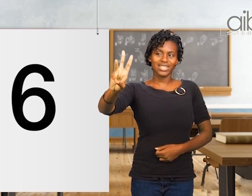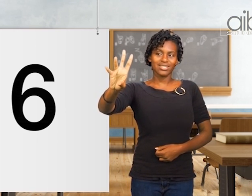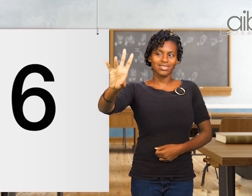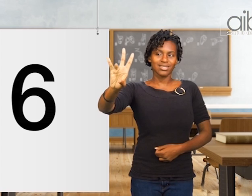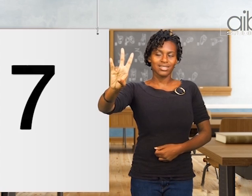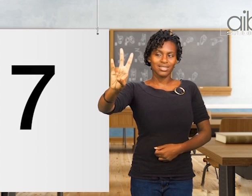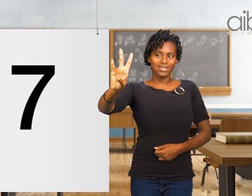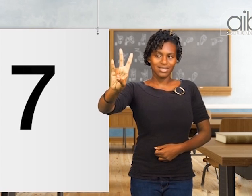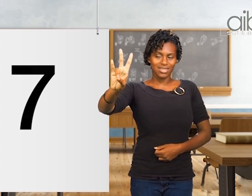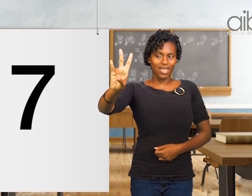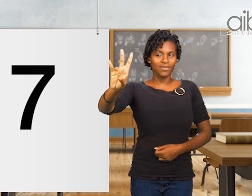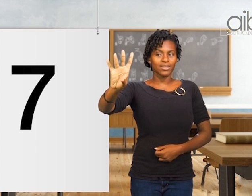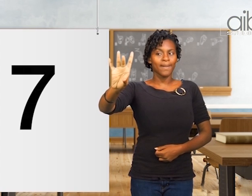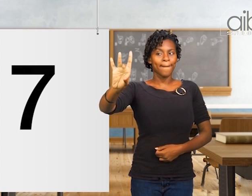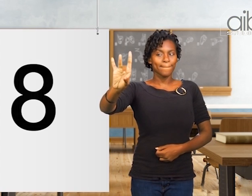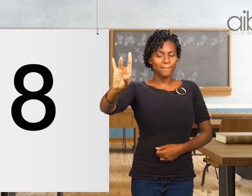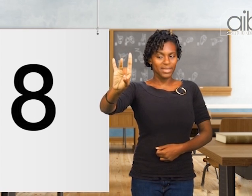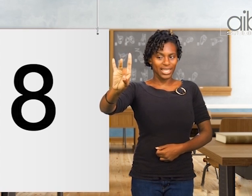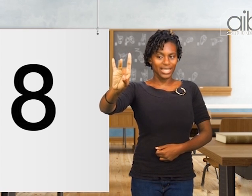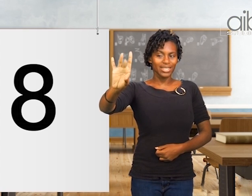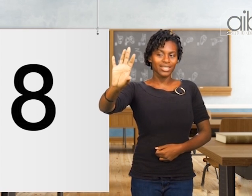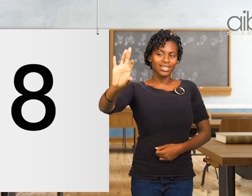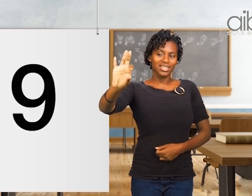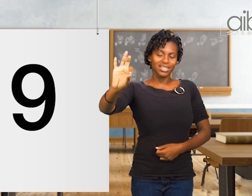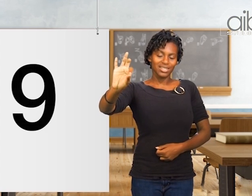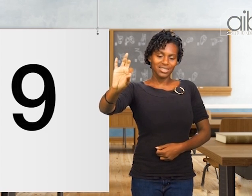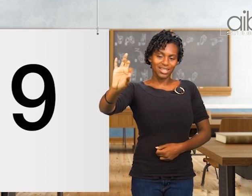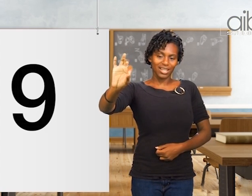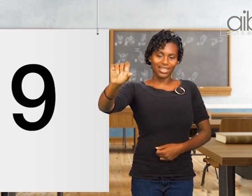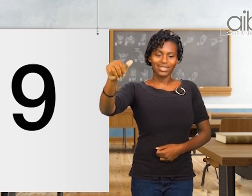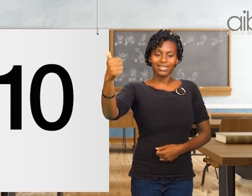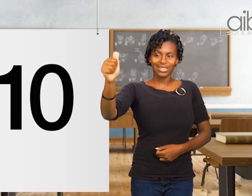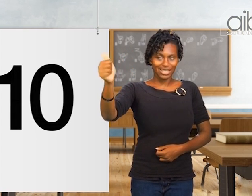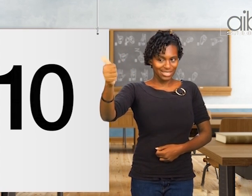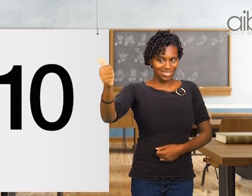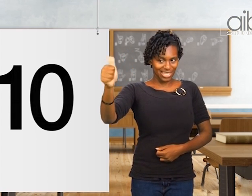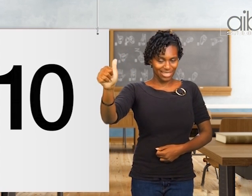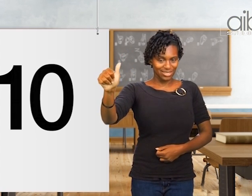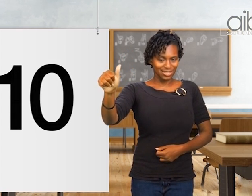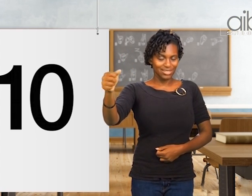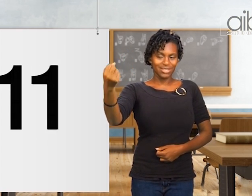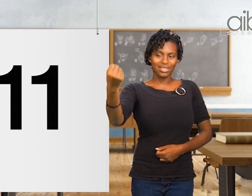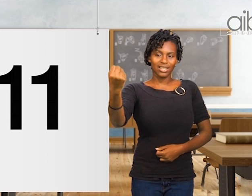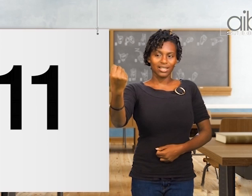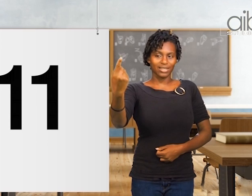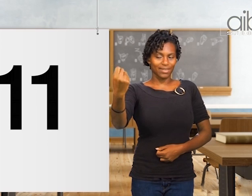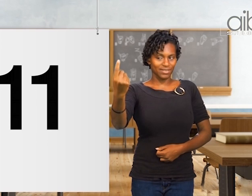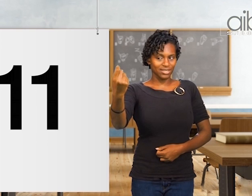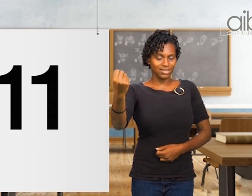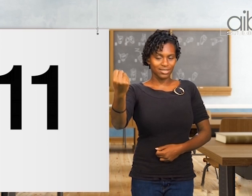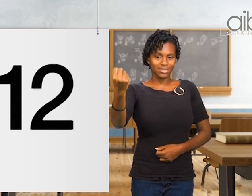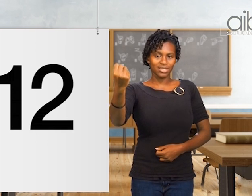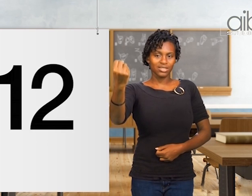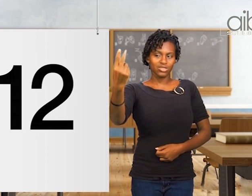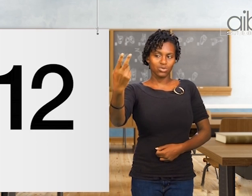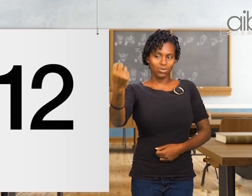6, 7, 8, 9, and 10, 11,